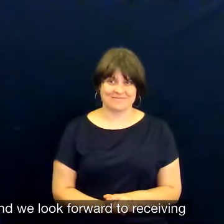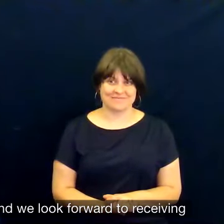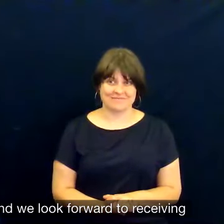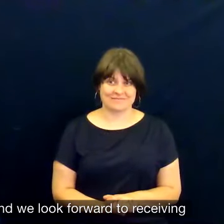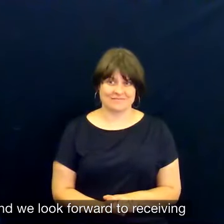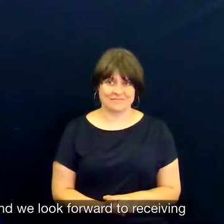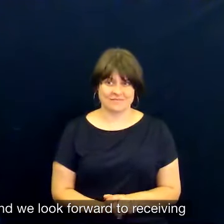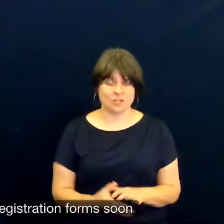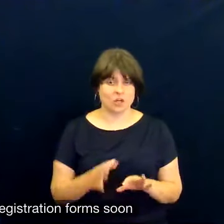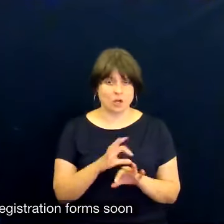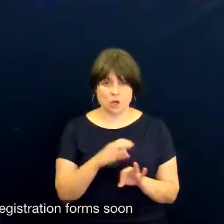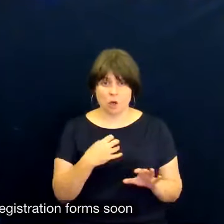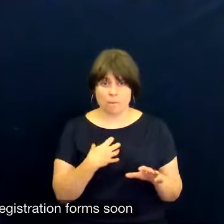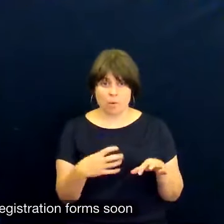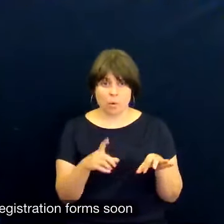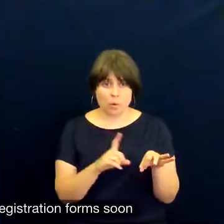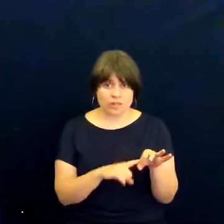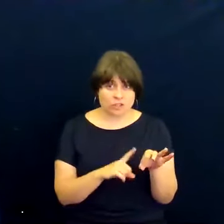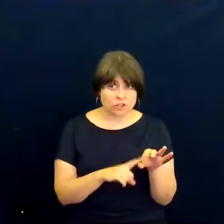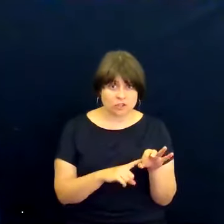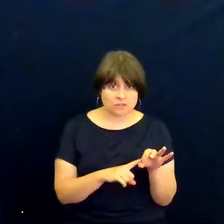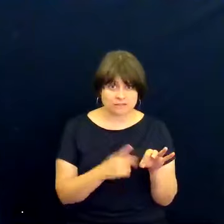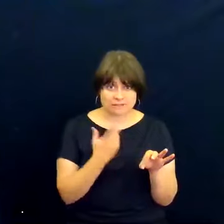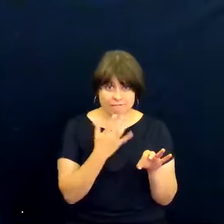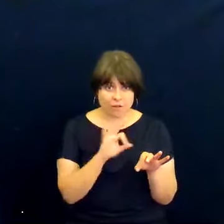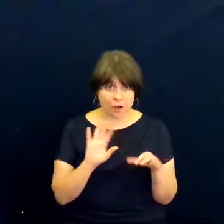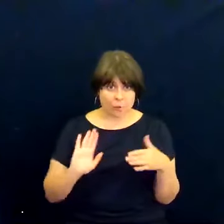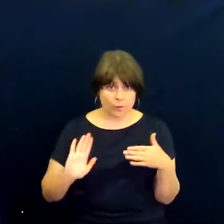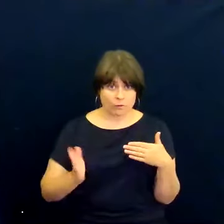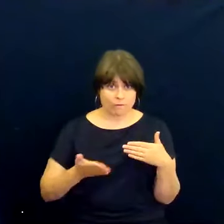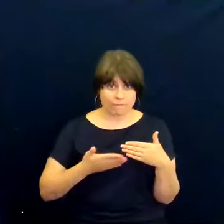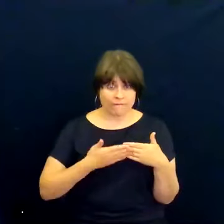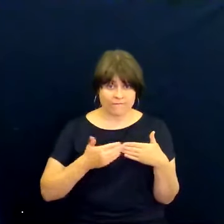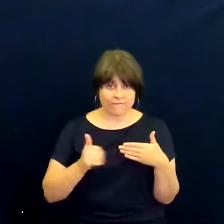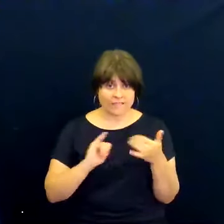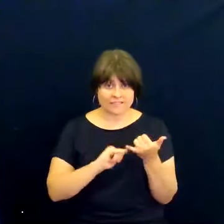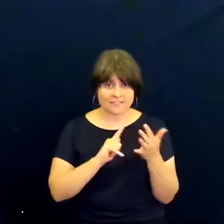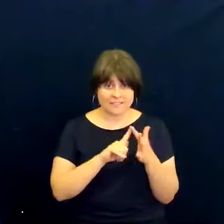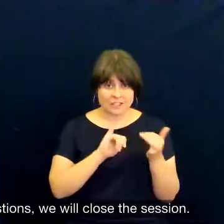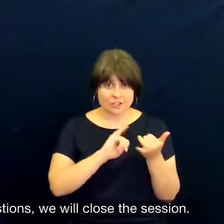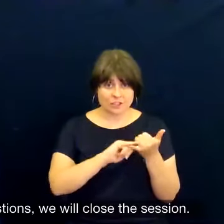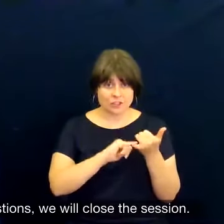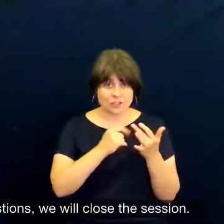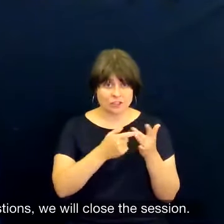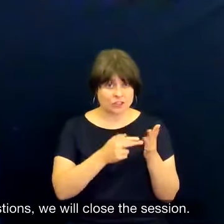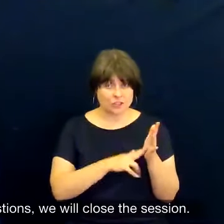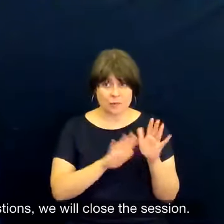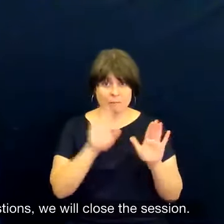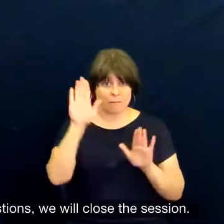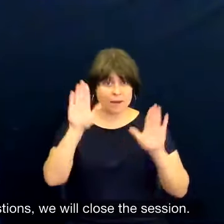If there's no further questions, we'll close the session. There's no raised hand, so that's all I can